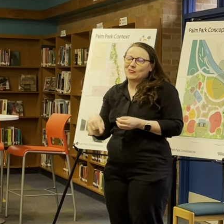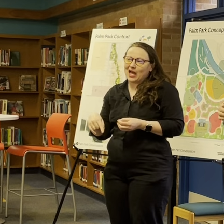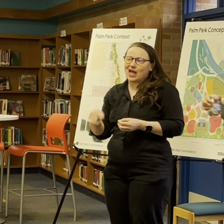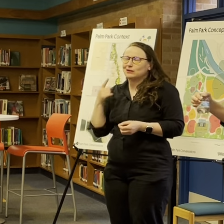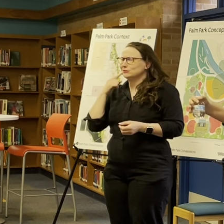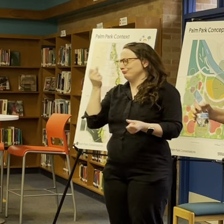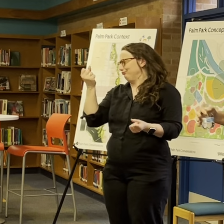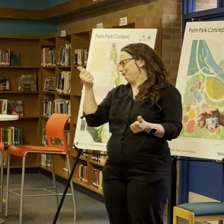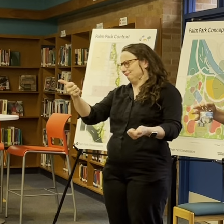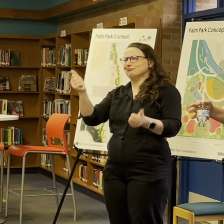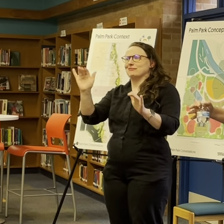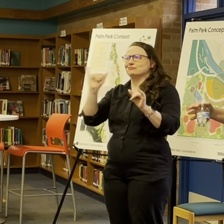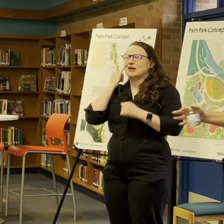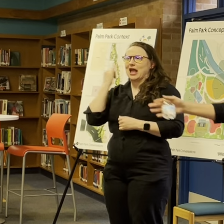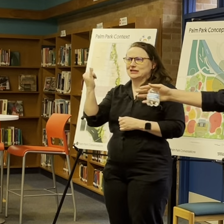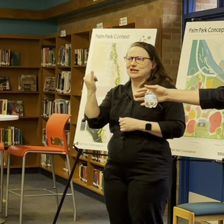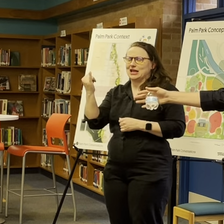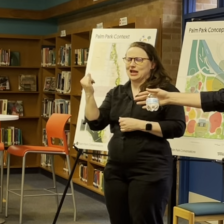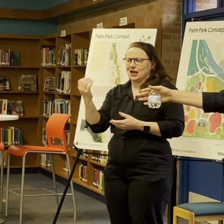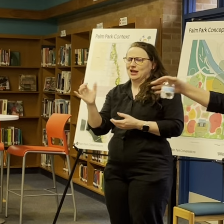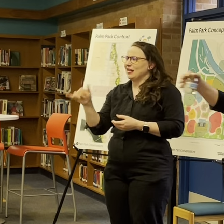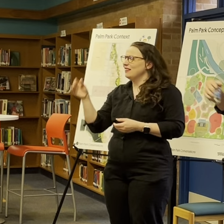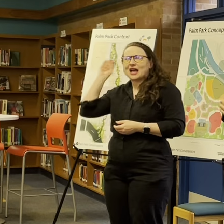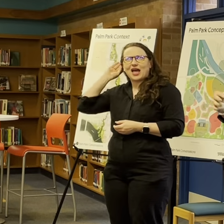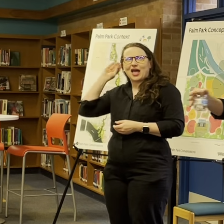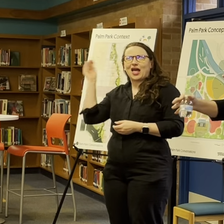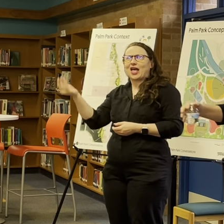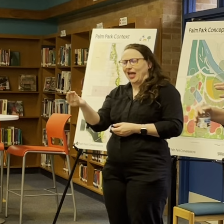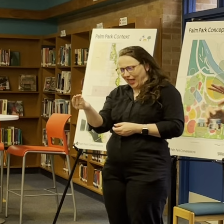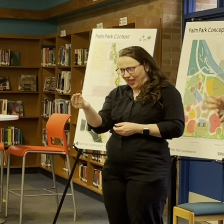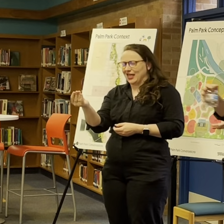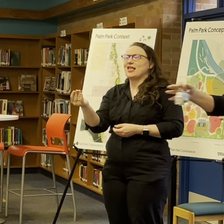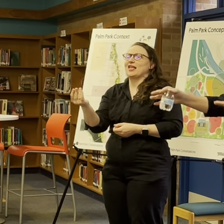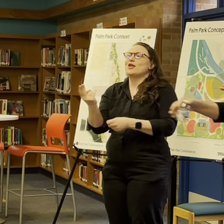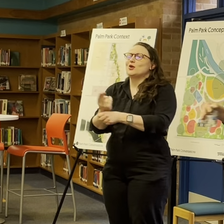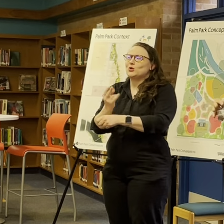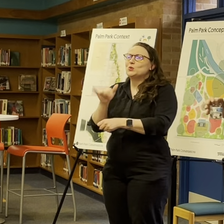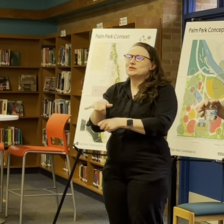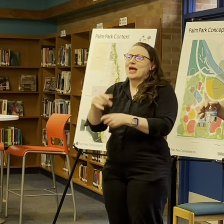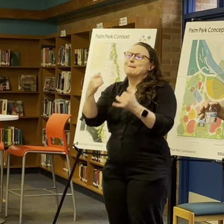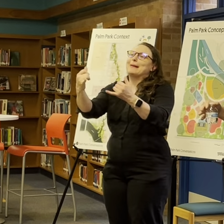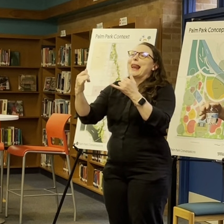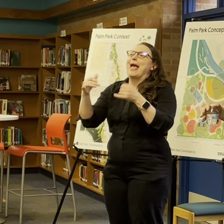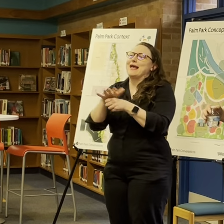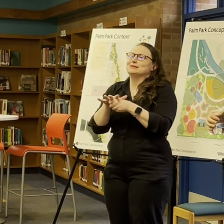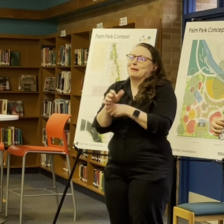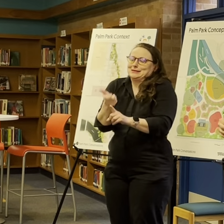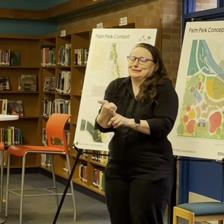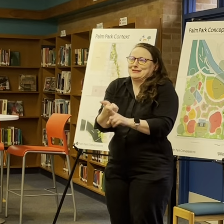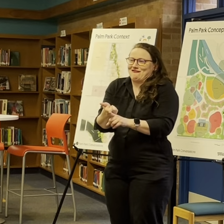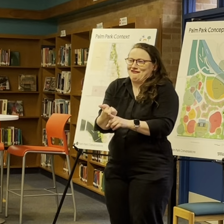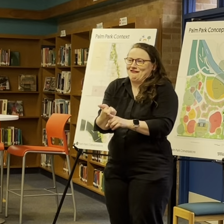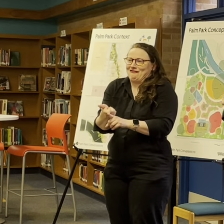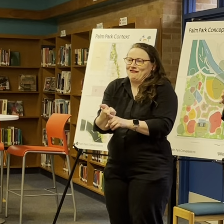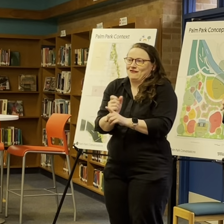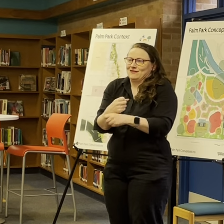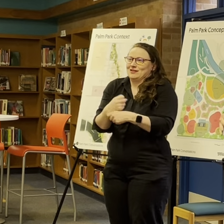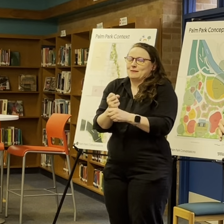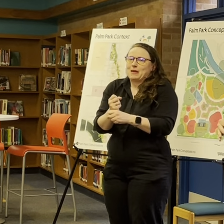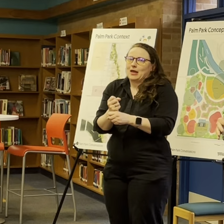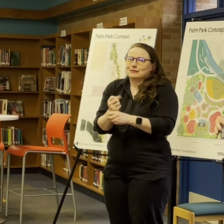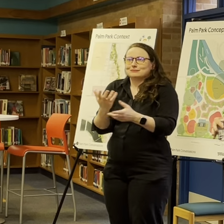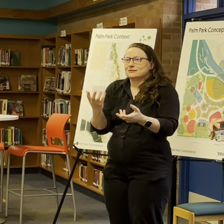that's a wonderful idea to take that memory of using that as a play space itself and create some,